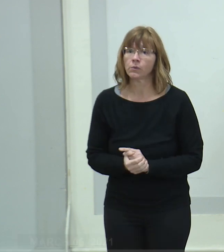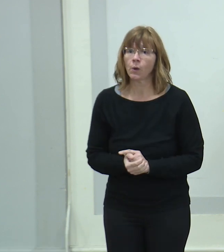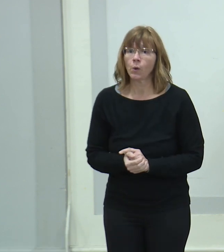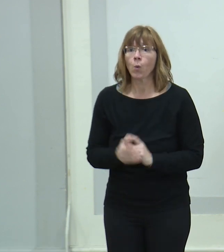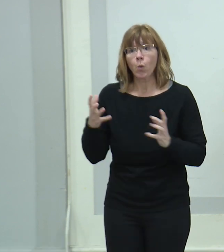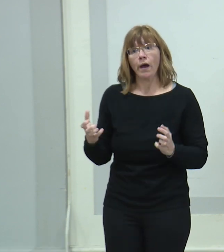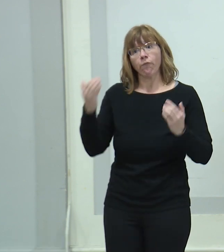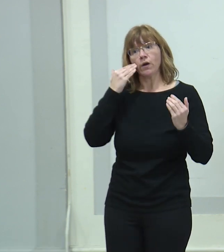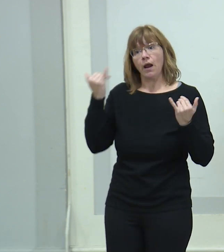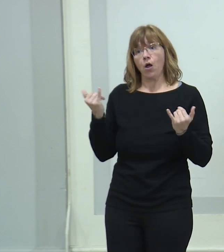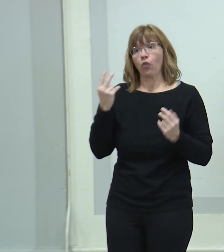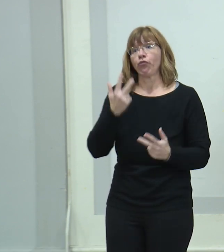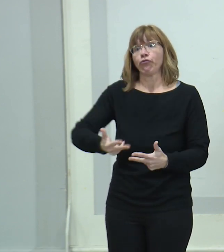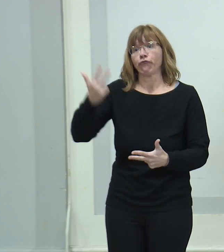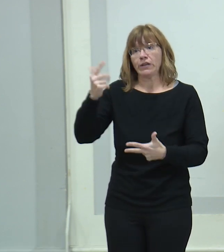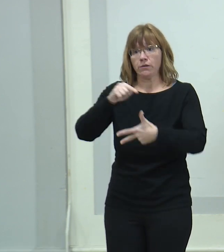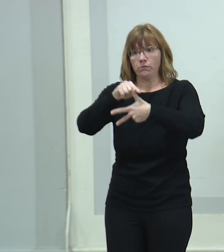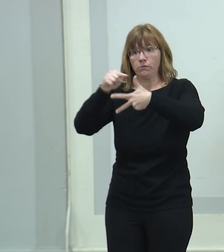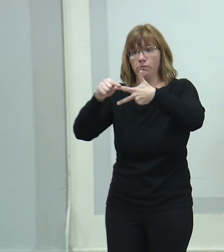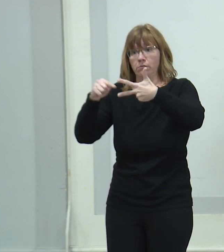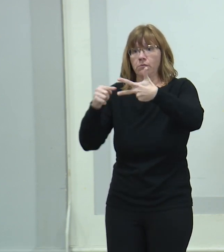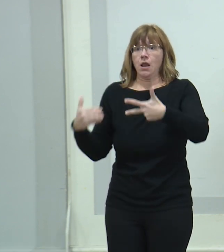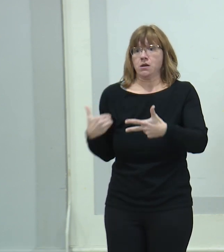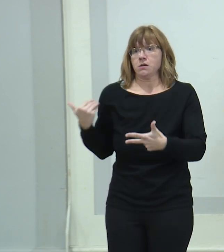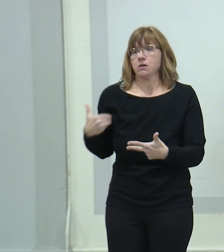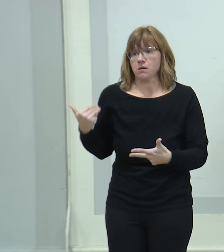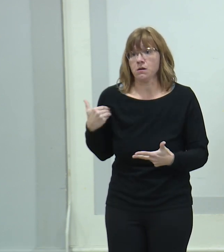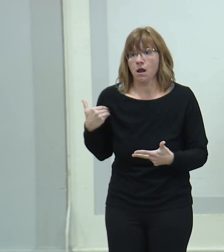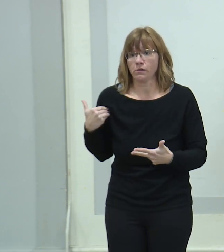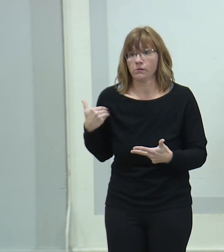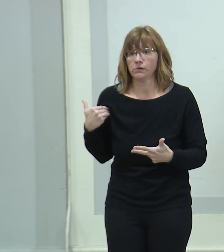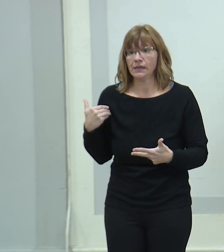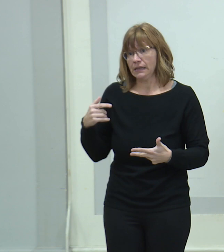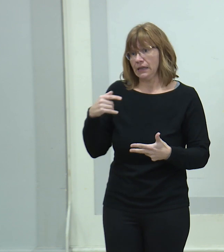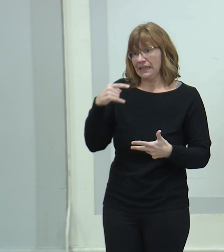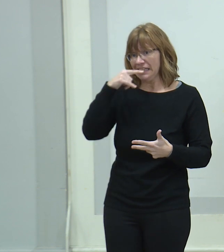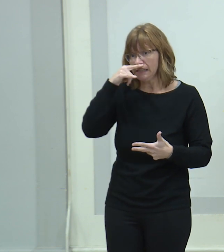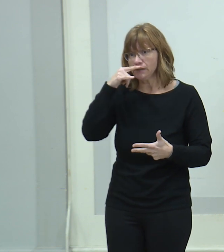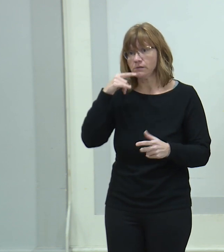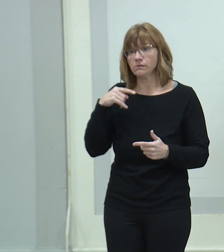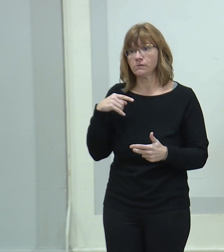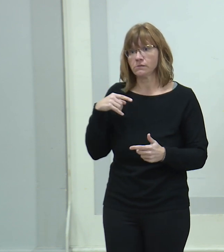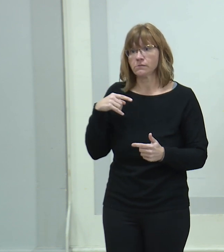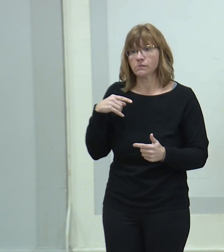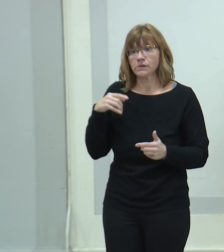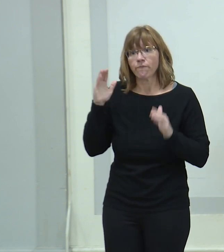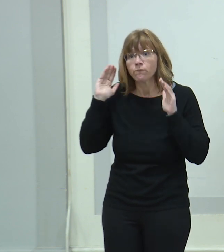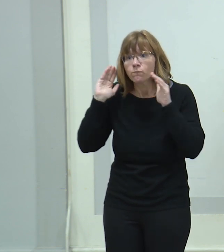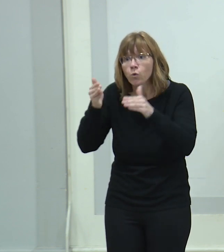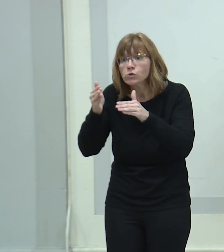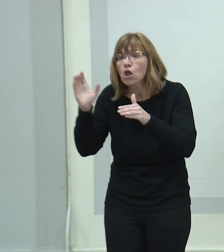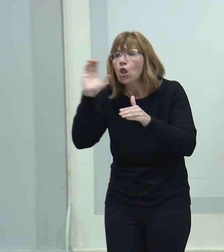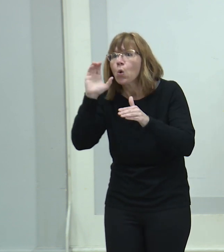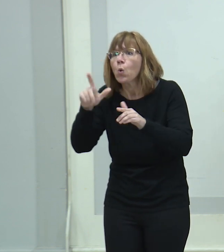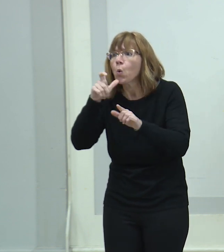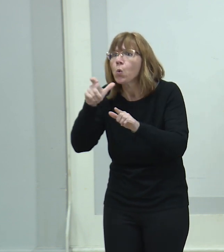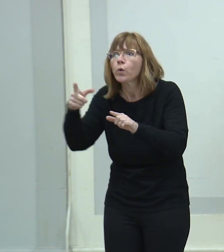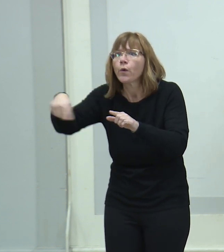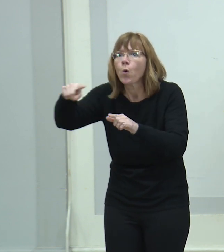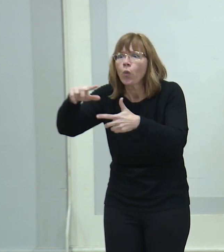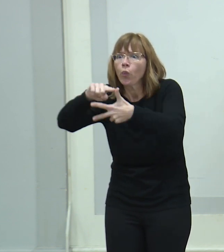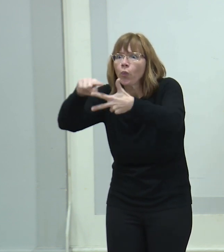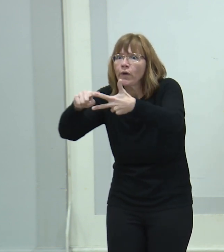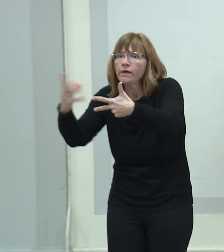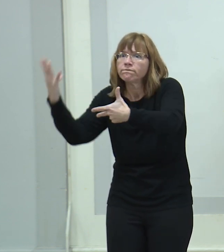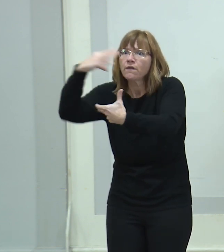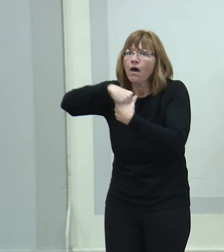3 of our young victims were targeted, meaning someone actually was looking for them and went after them to harm or